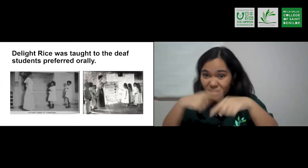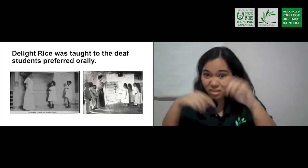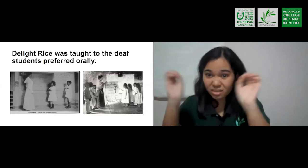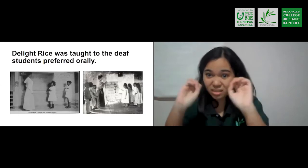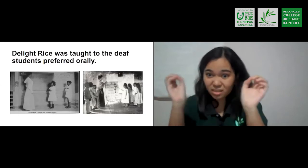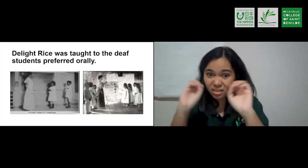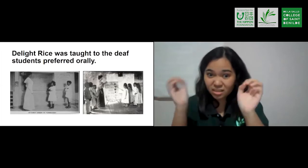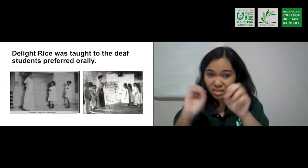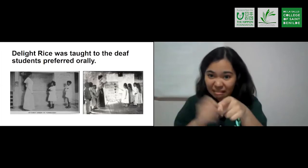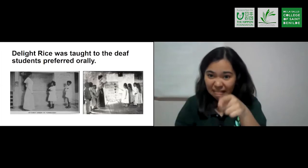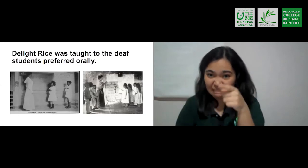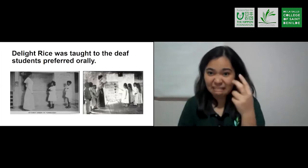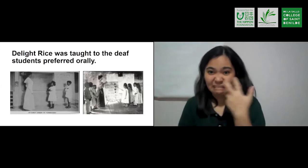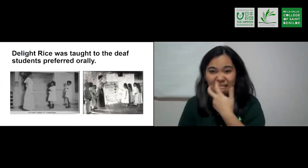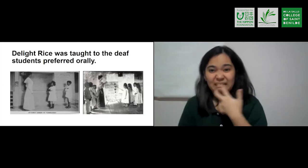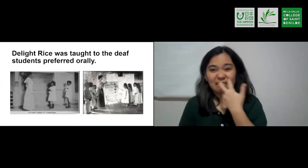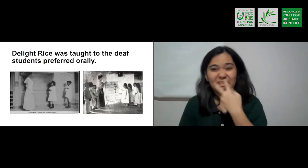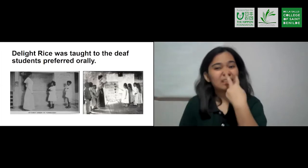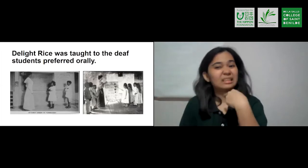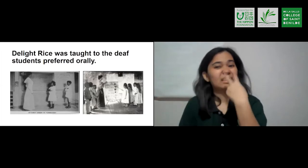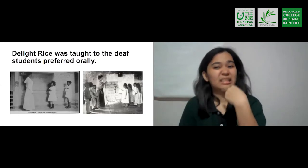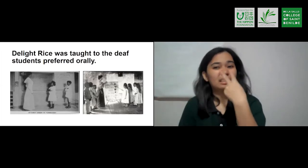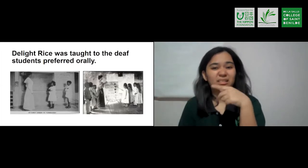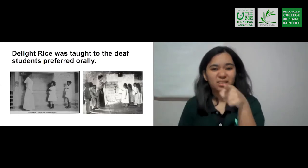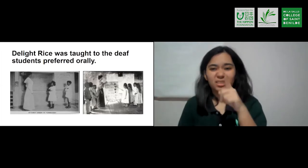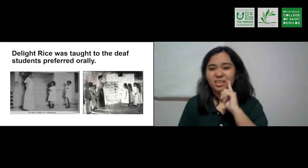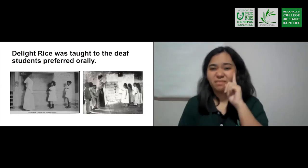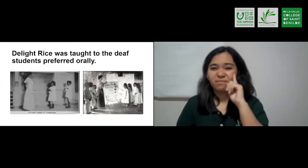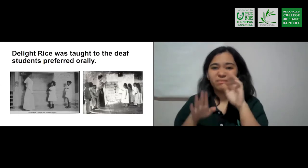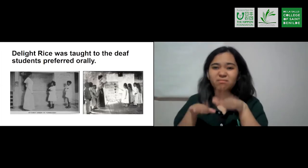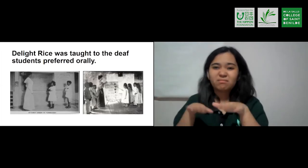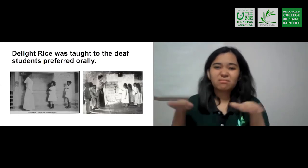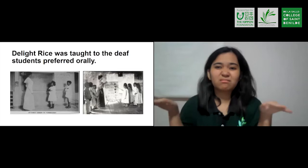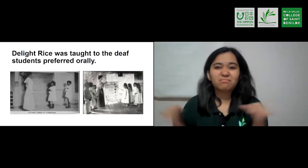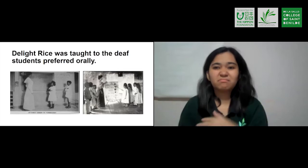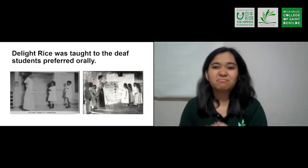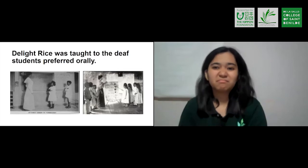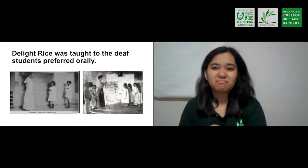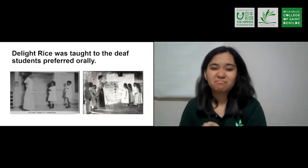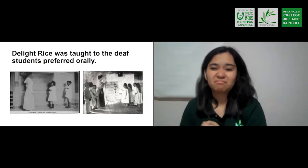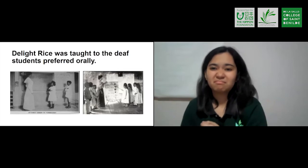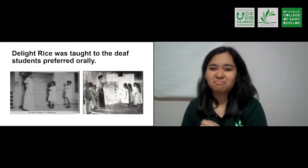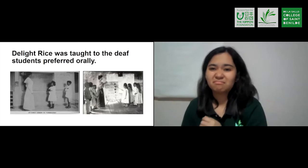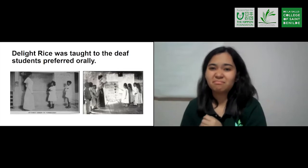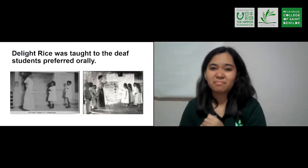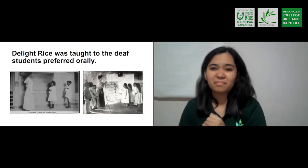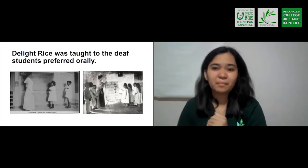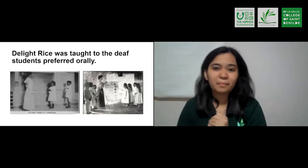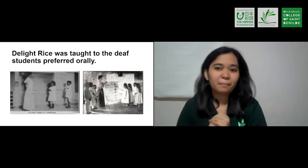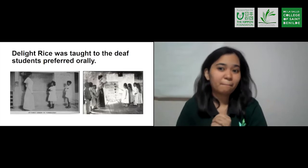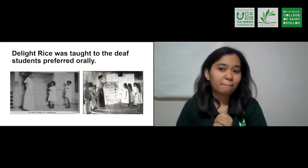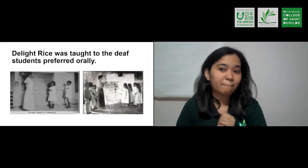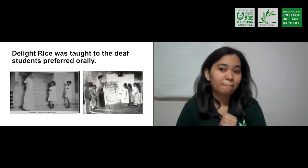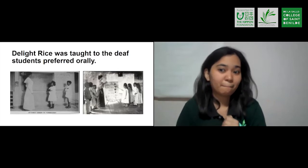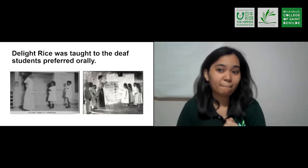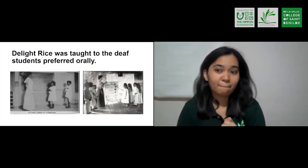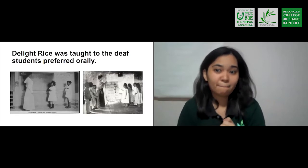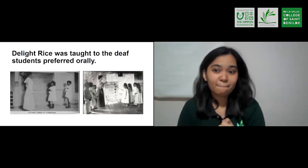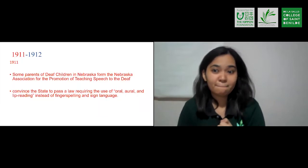and you can see that there are children, but they're not signing. So that's why I assume that they might be learning how to speak.